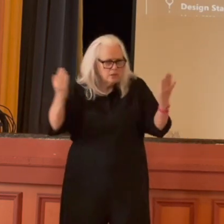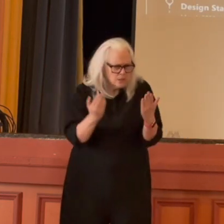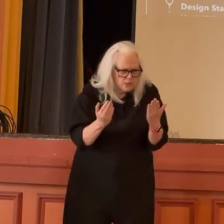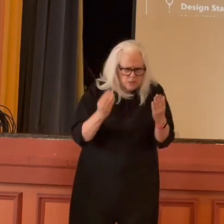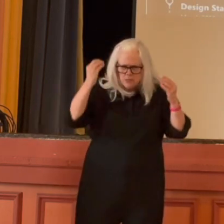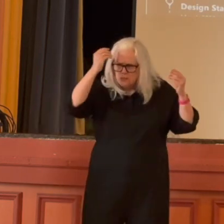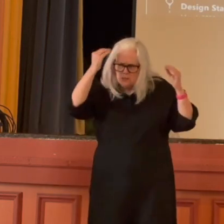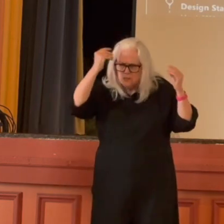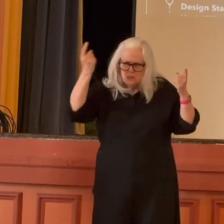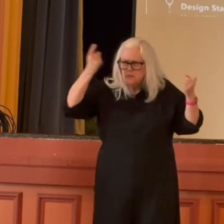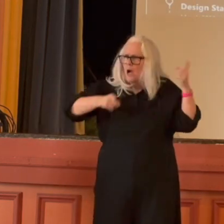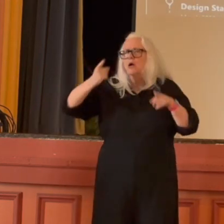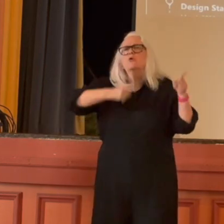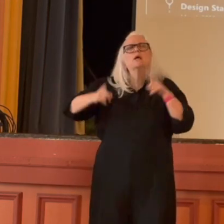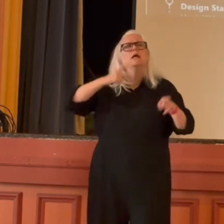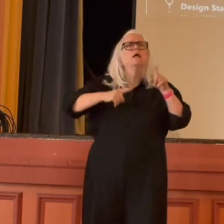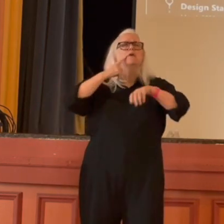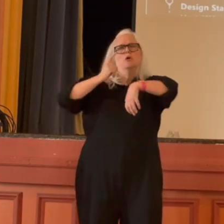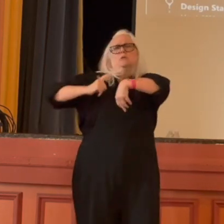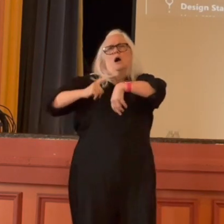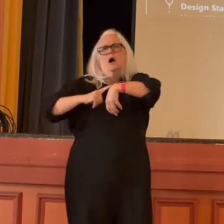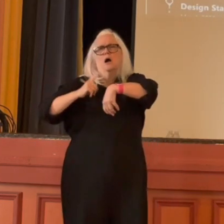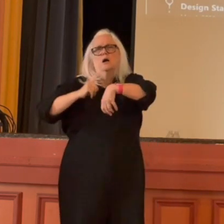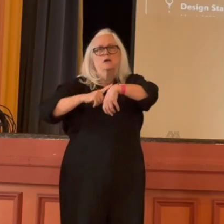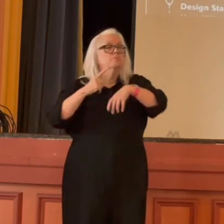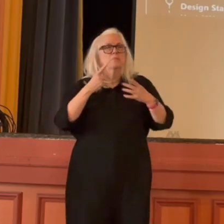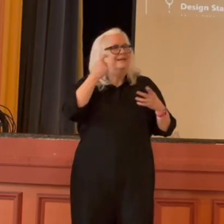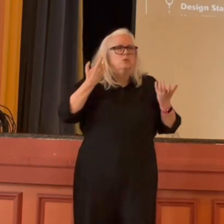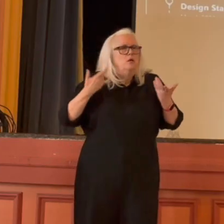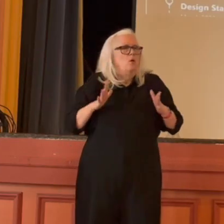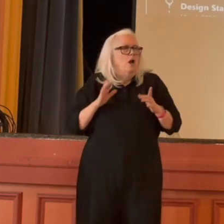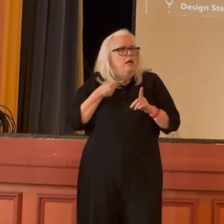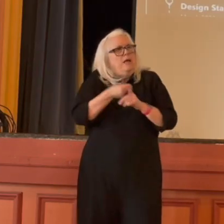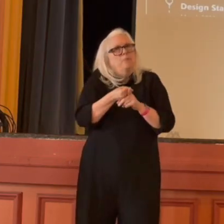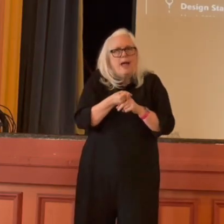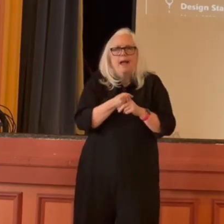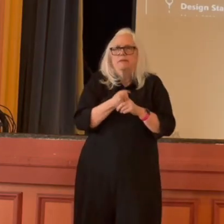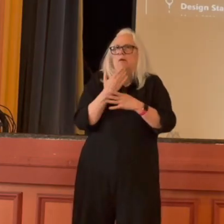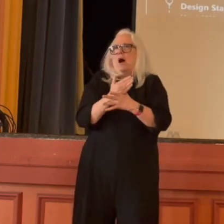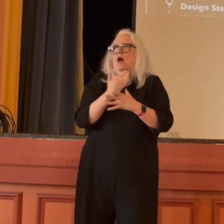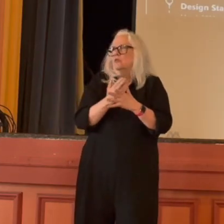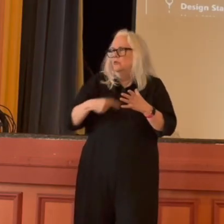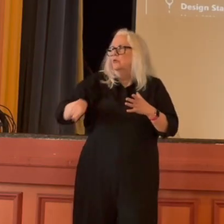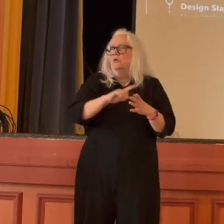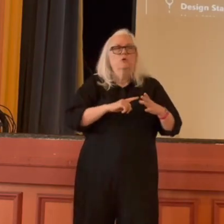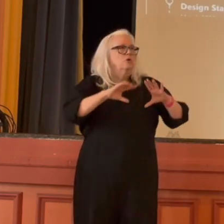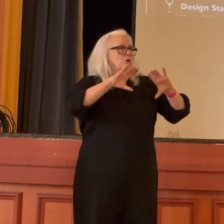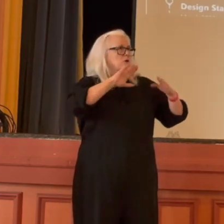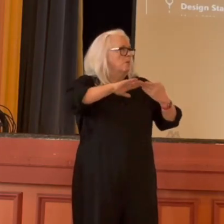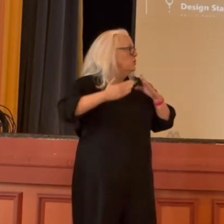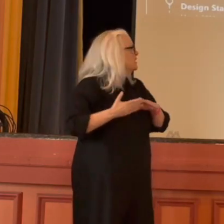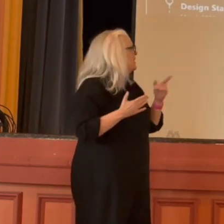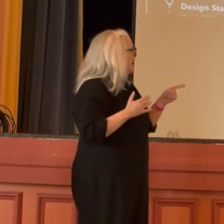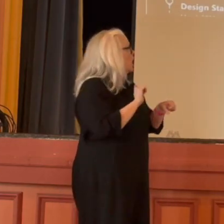timelines and reduce impacts to the community, but then also not only reducing combined sewer overflows, but also